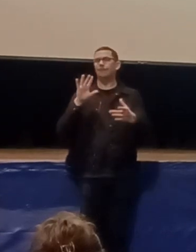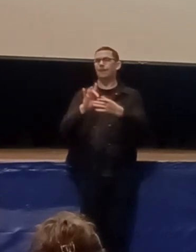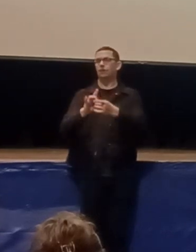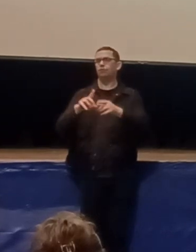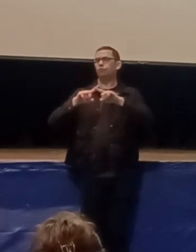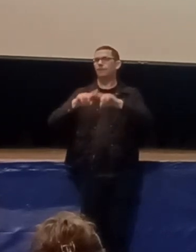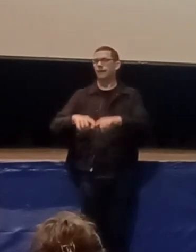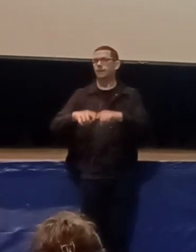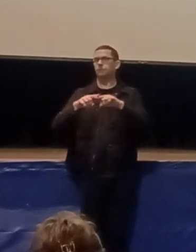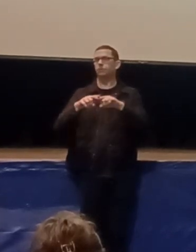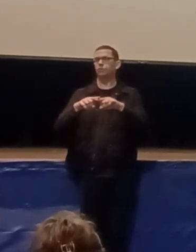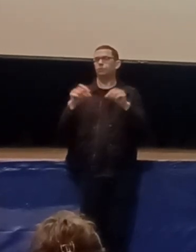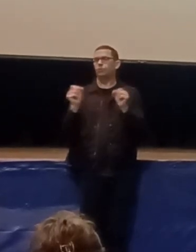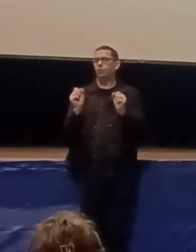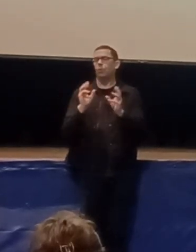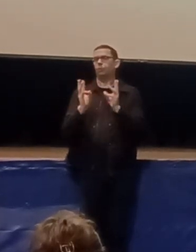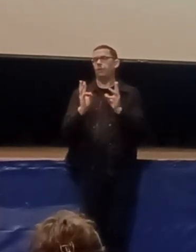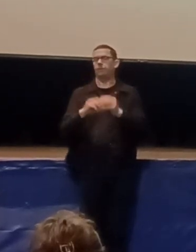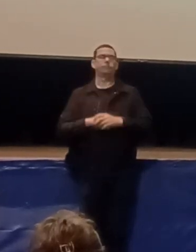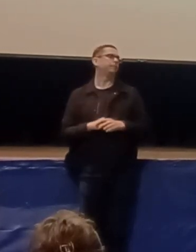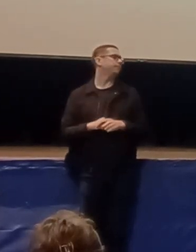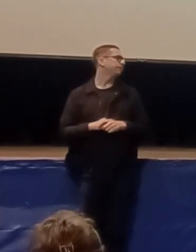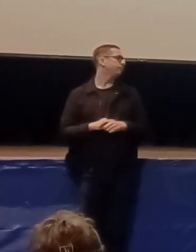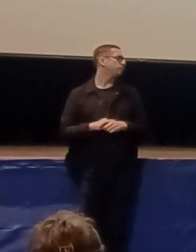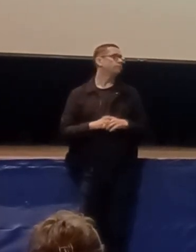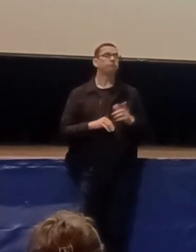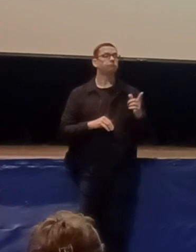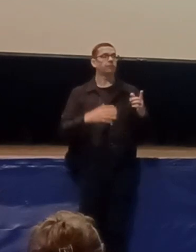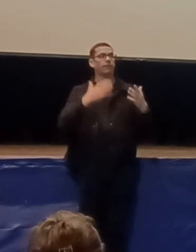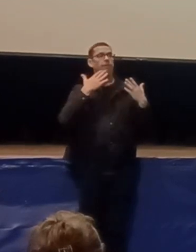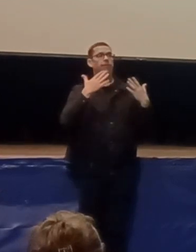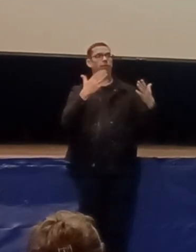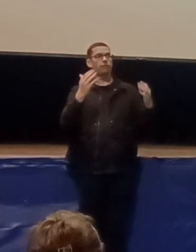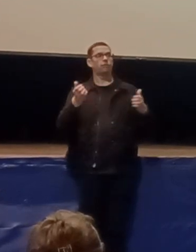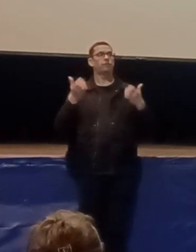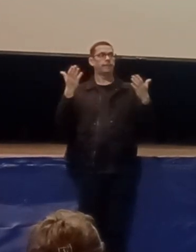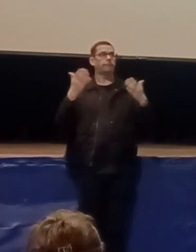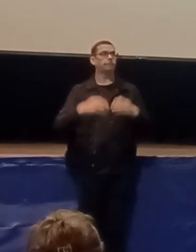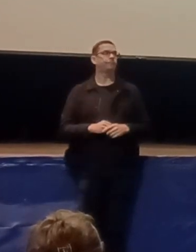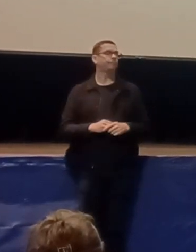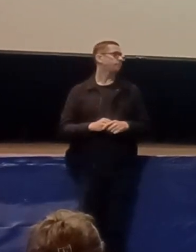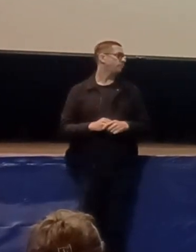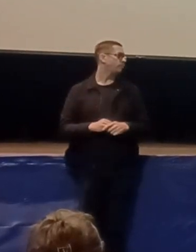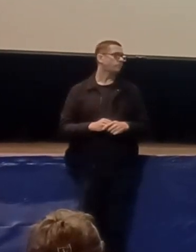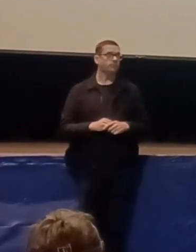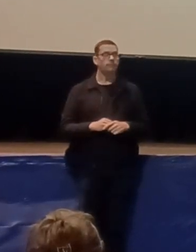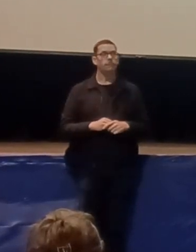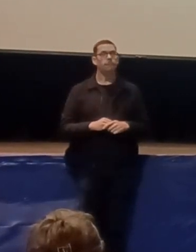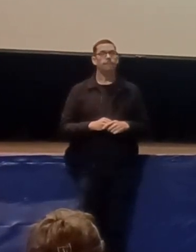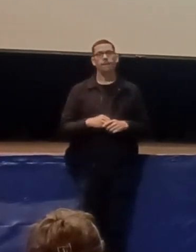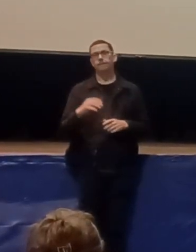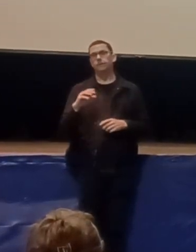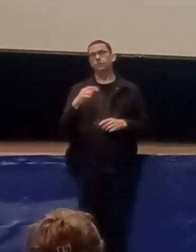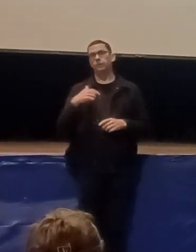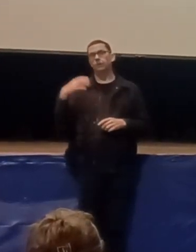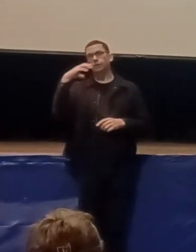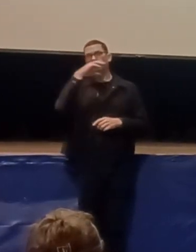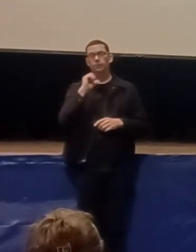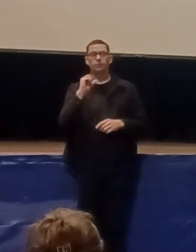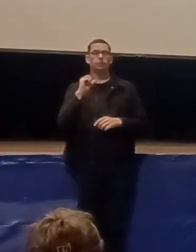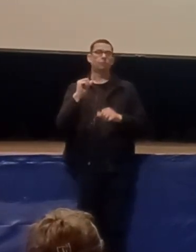in a cold weather climate. Yeah, and thank you for bringing that up. We do assume that there will be charging in every single